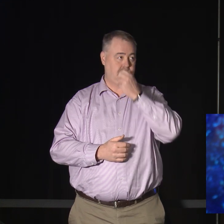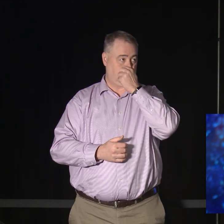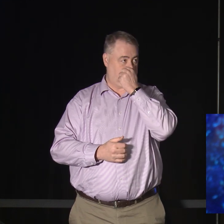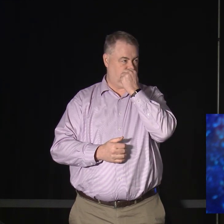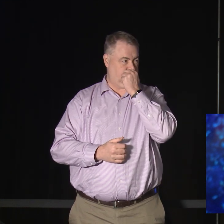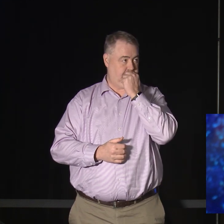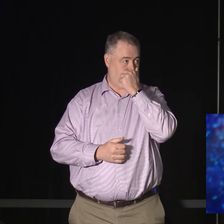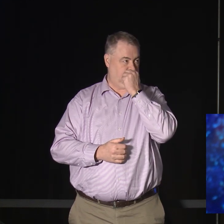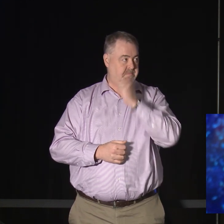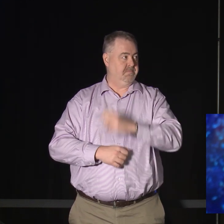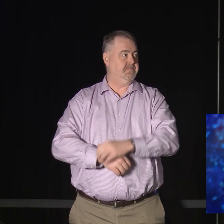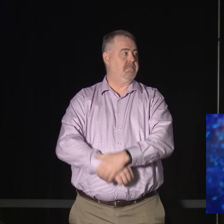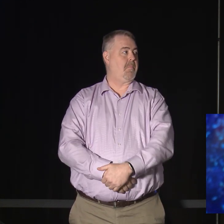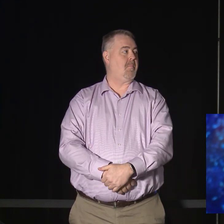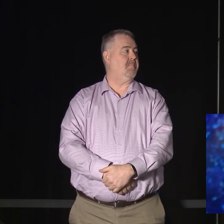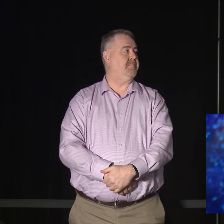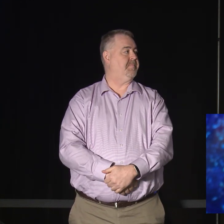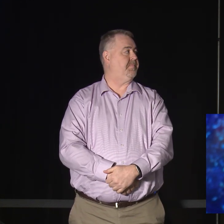This